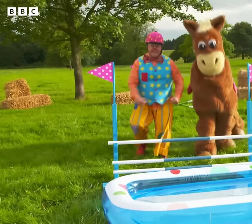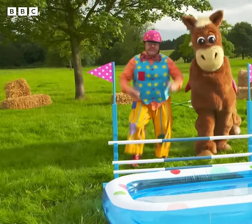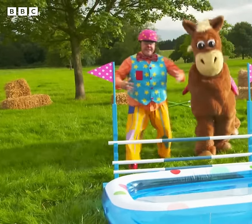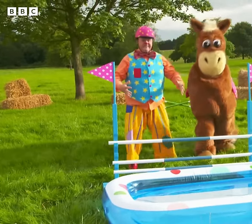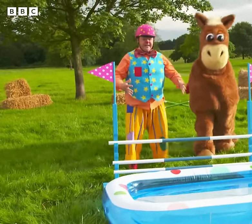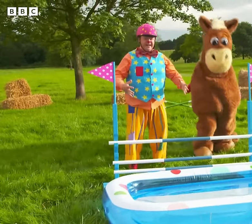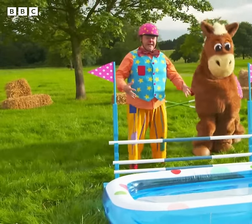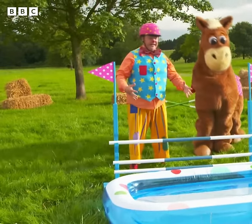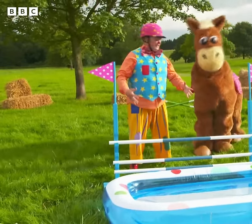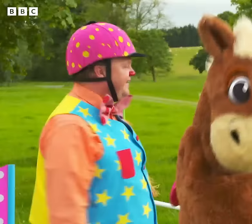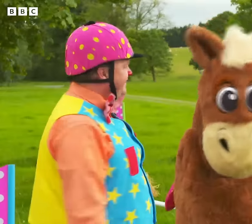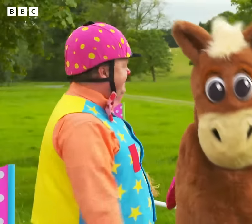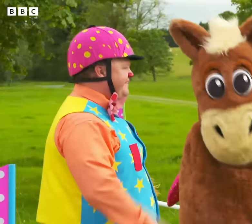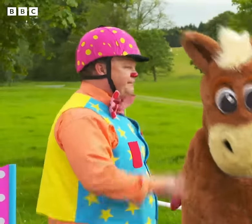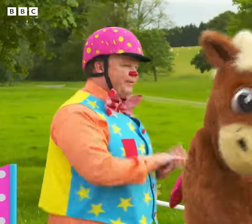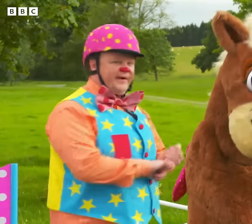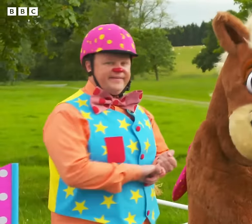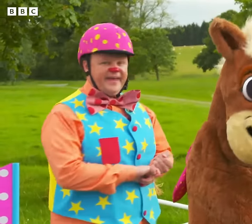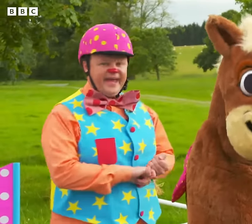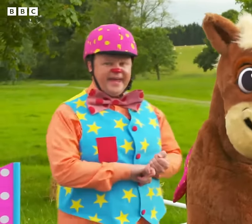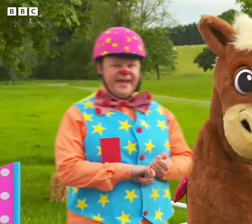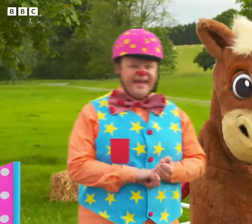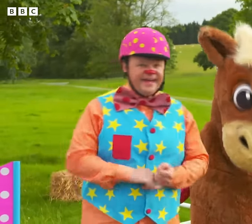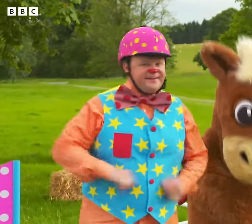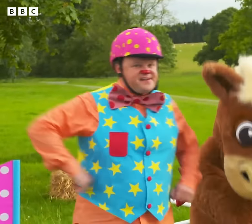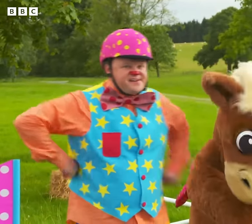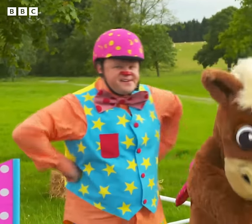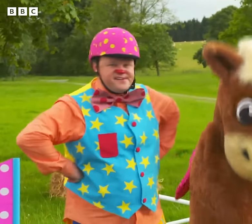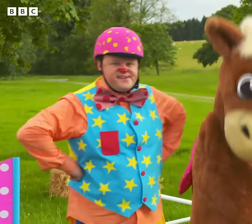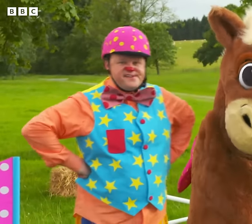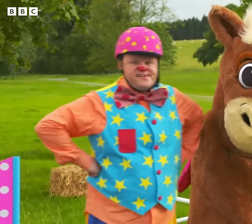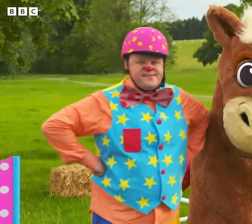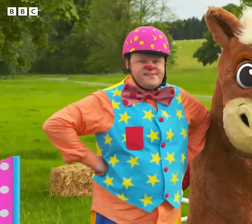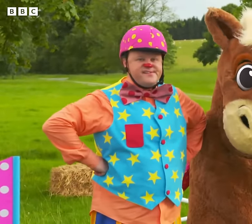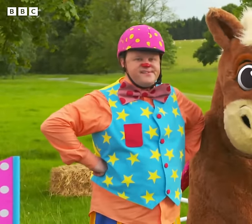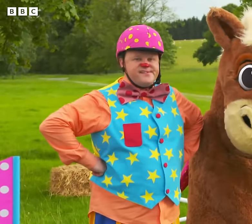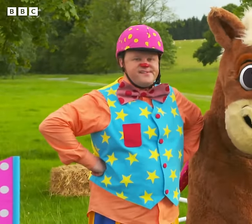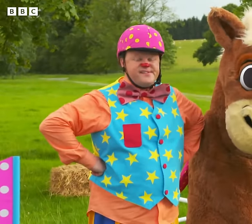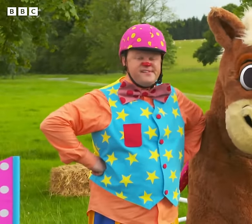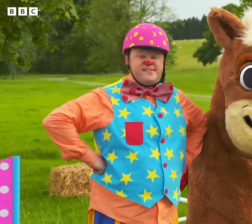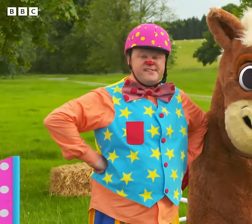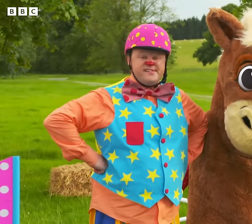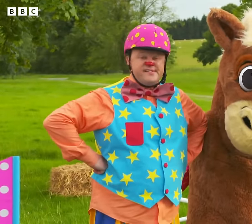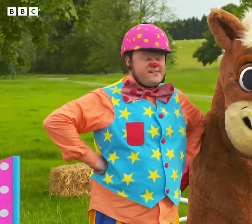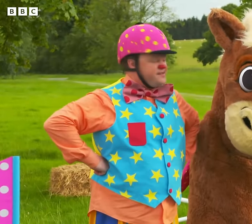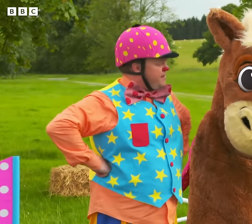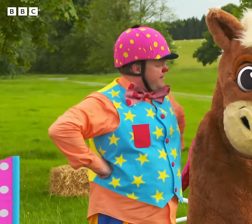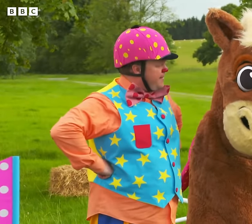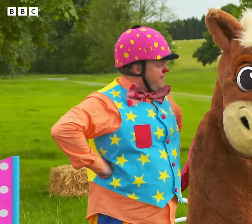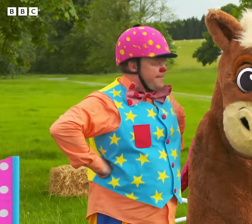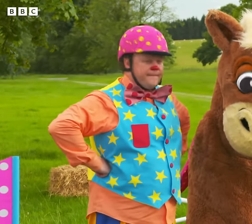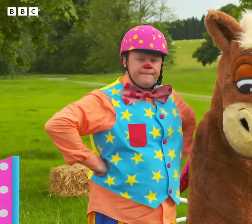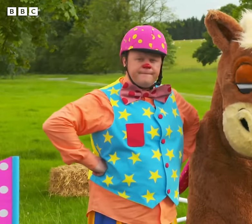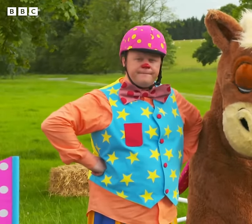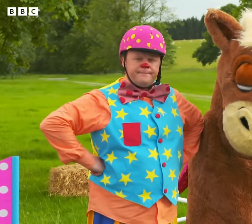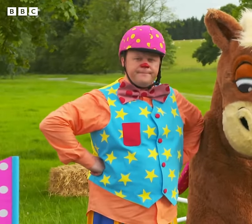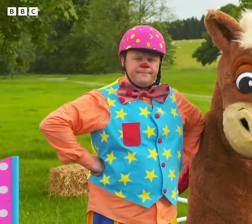One, two, three. Let's go! Spotty! Funny Spotty. Try one last time,